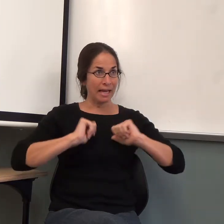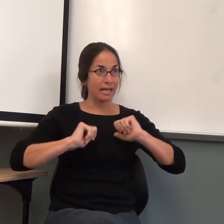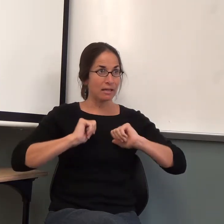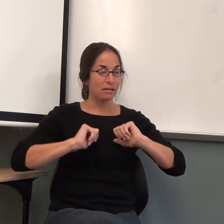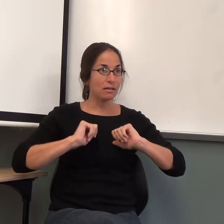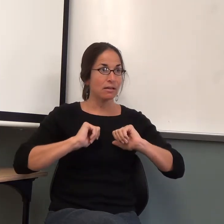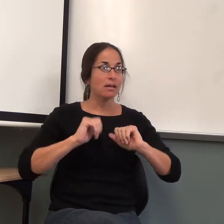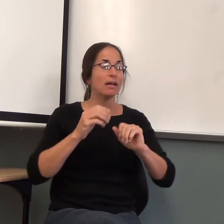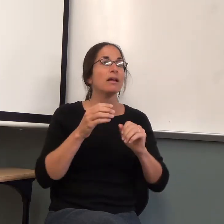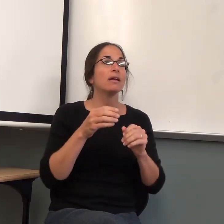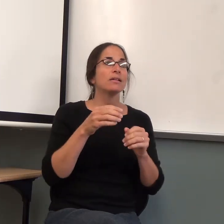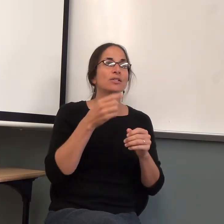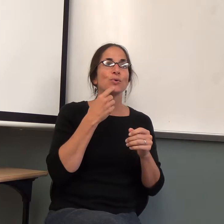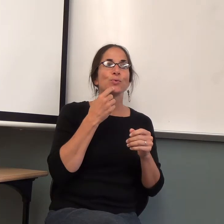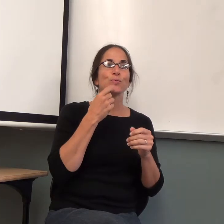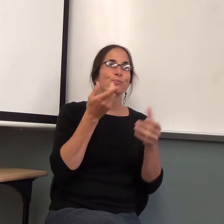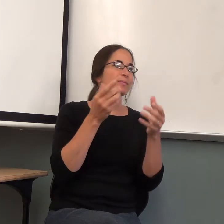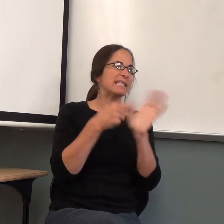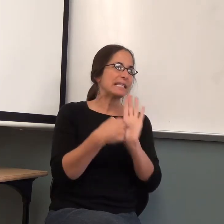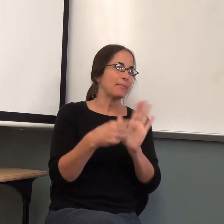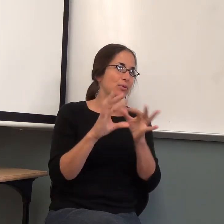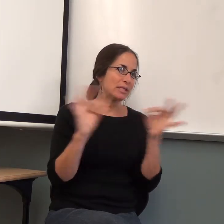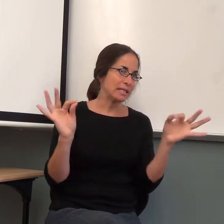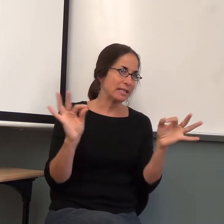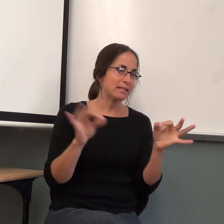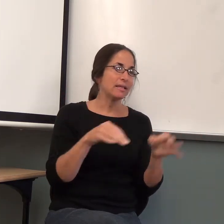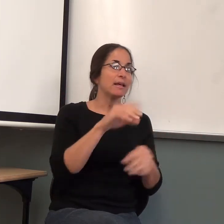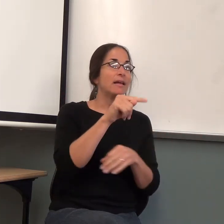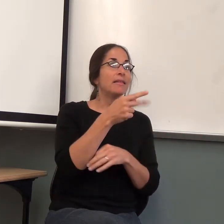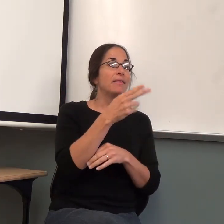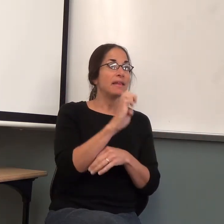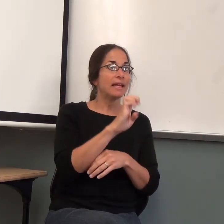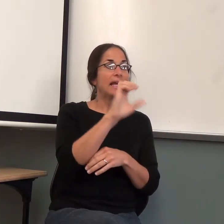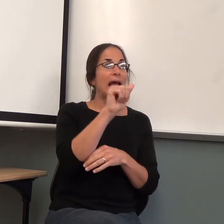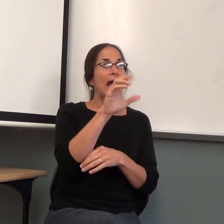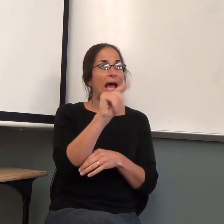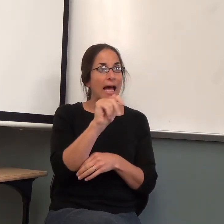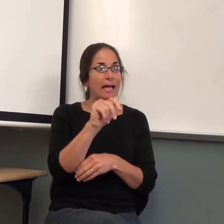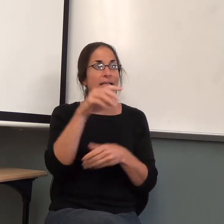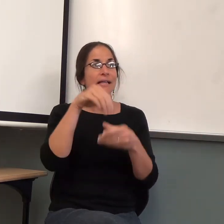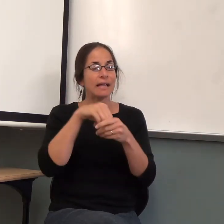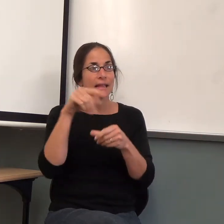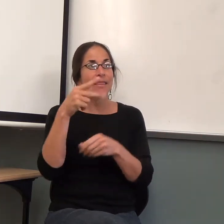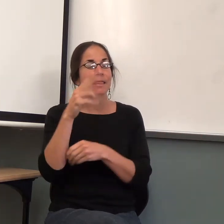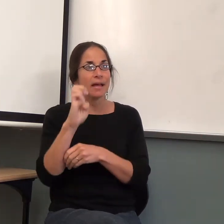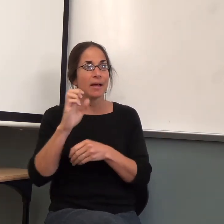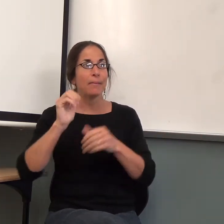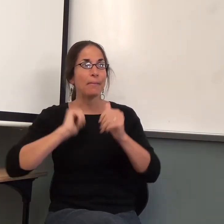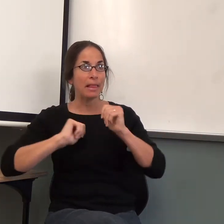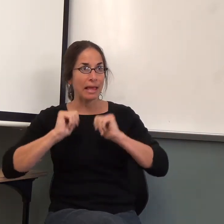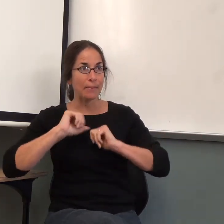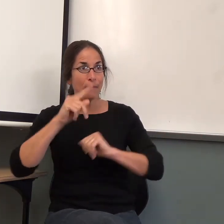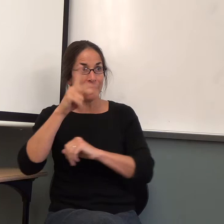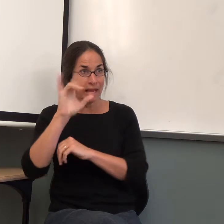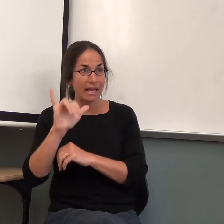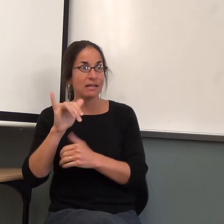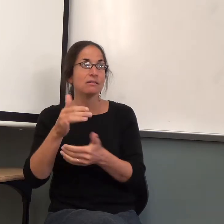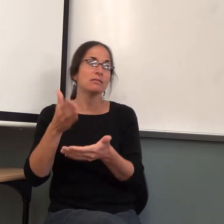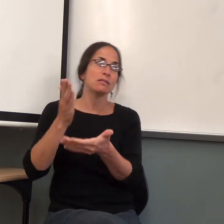your sentence would say something along the lines of, the act in the play stopped the audience in its tracks, or made